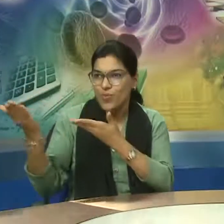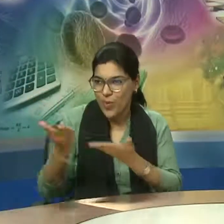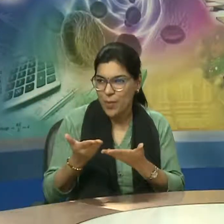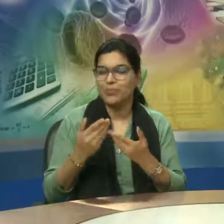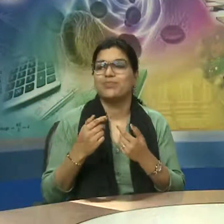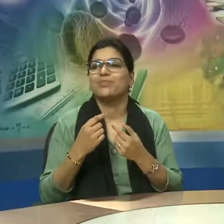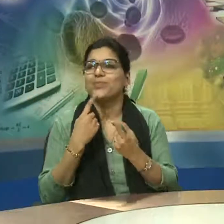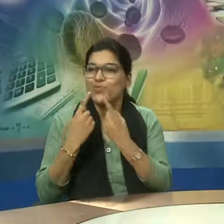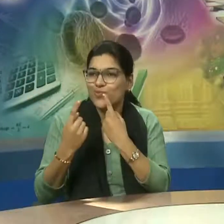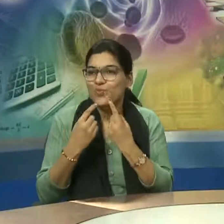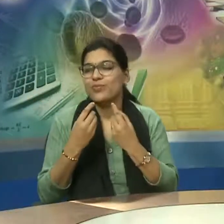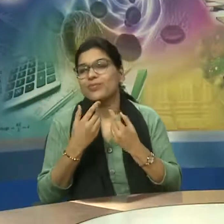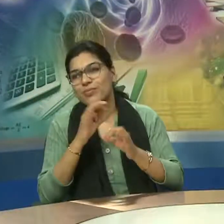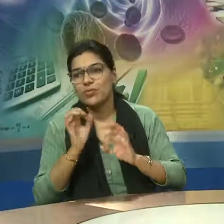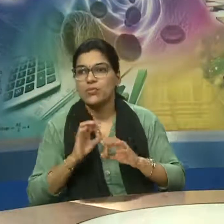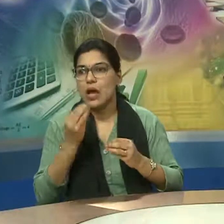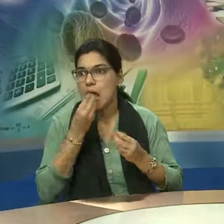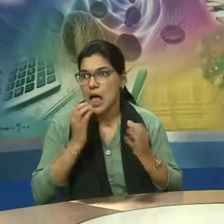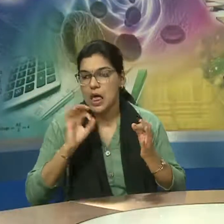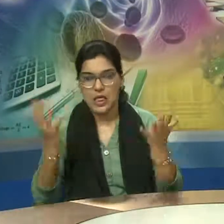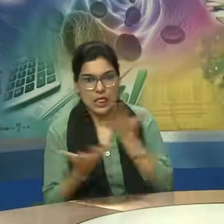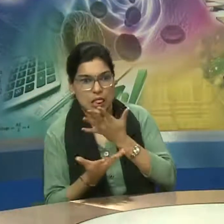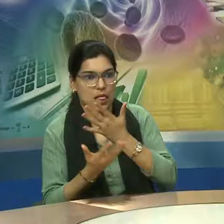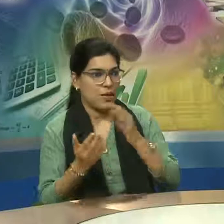For example, before coming